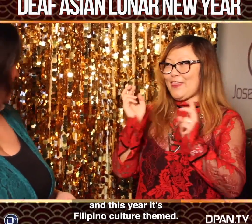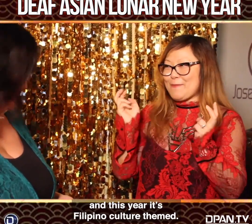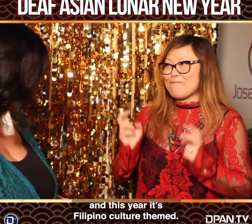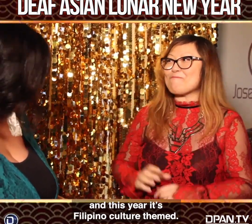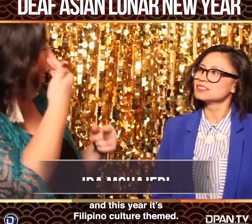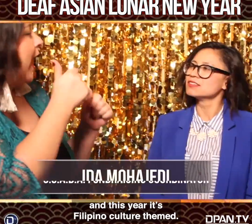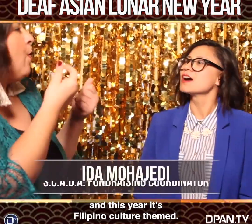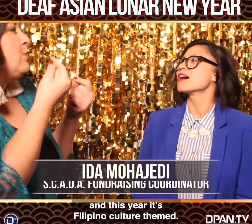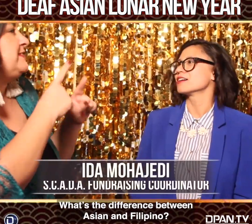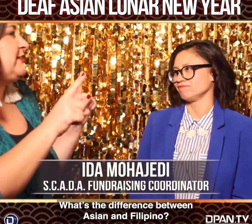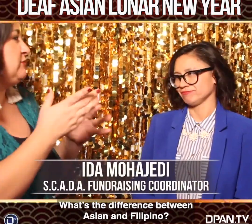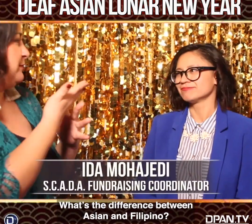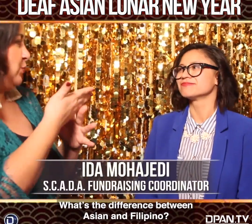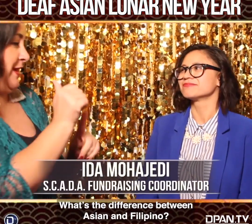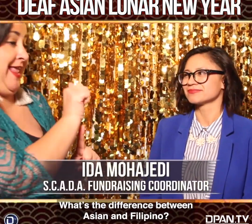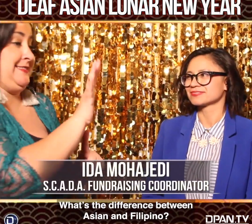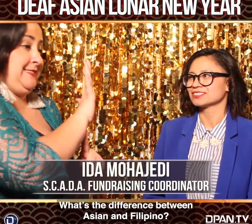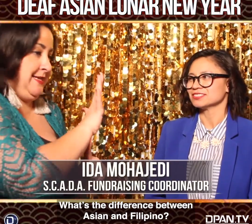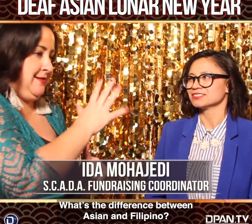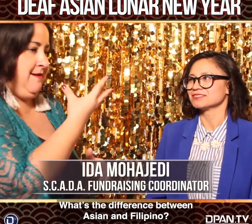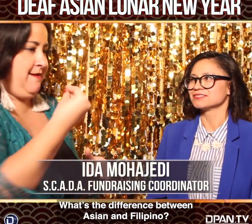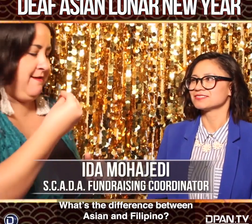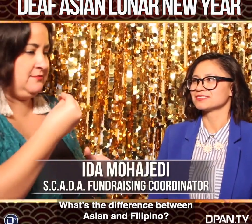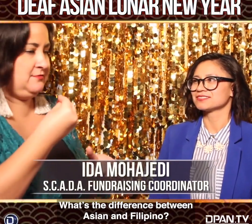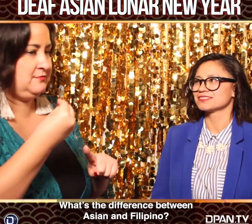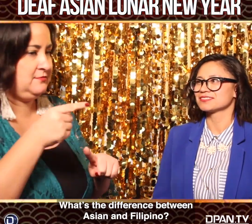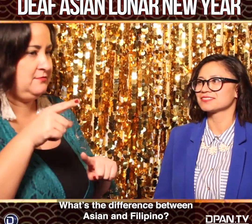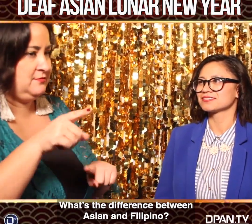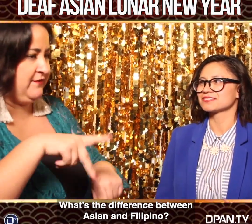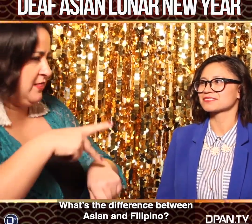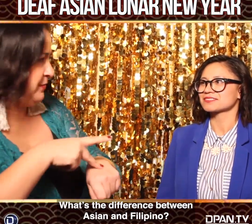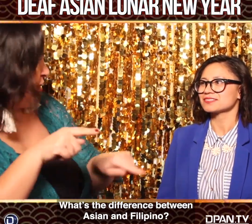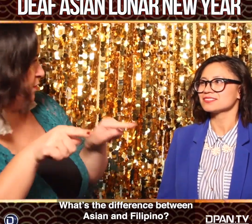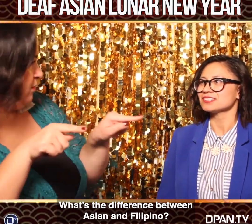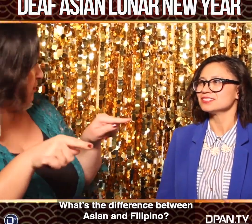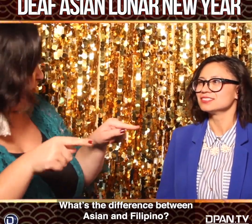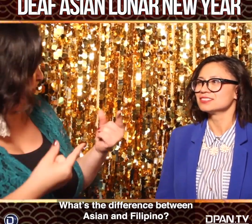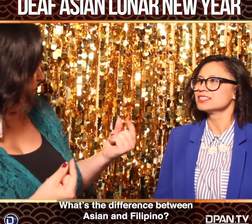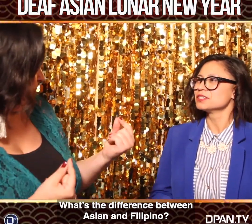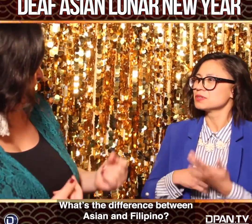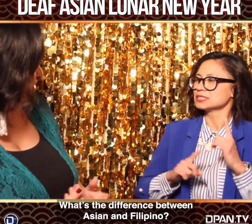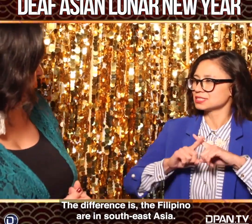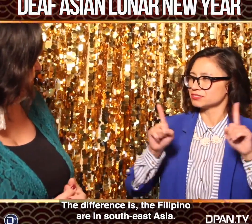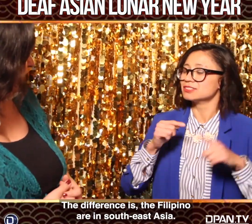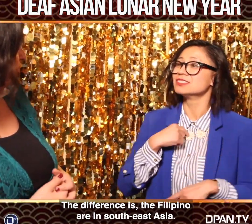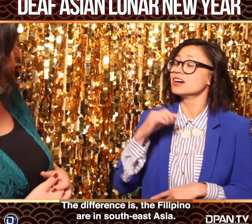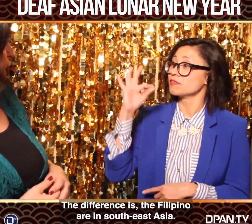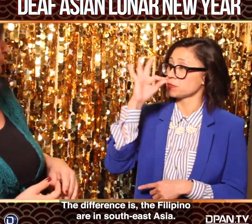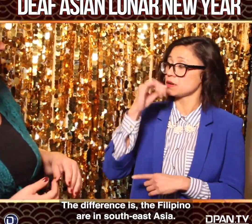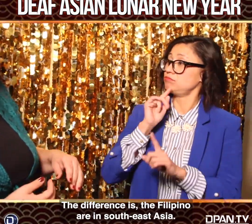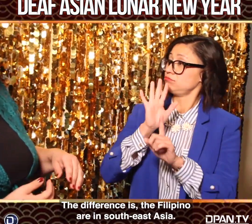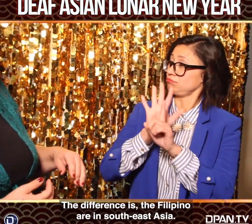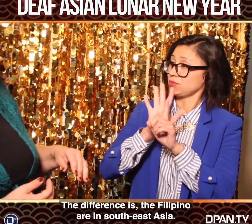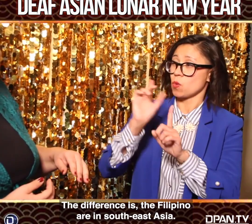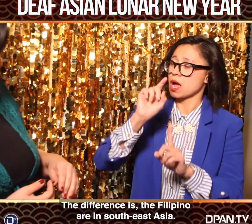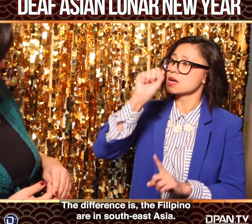themed. What's the difference between Asian and Filipino? The difference is, the Filipino are in